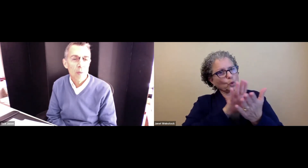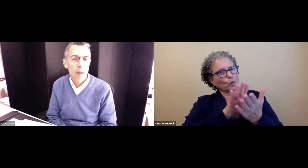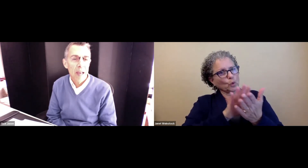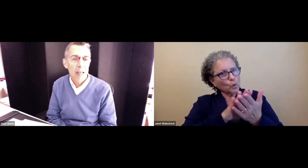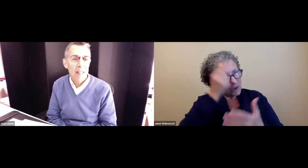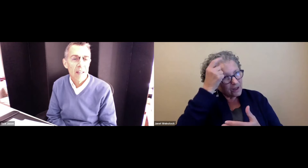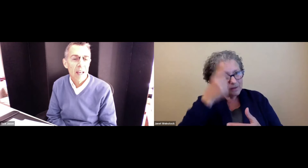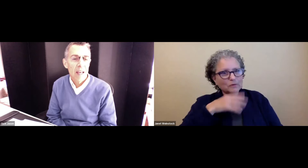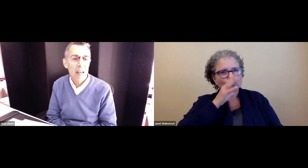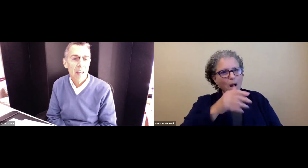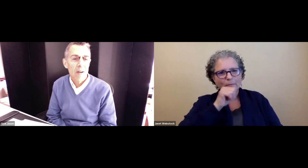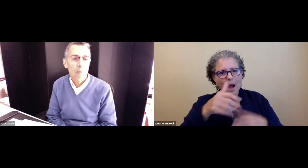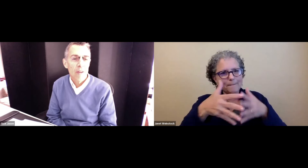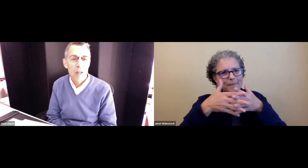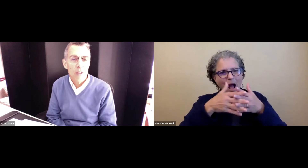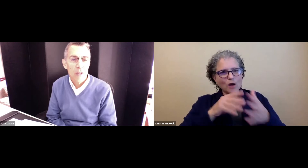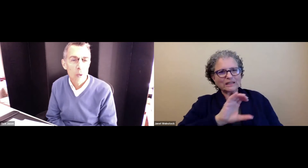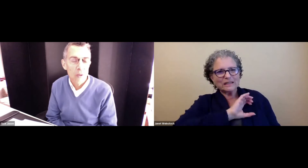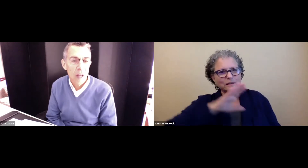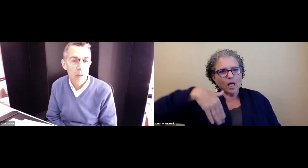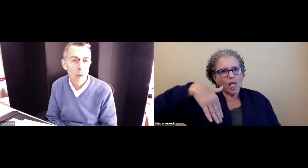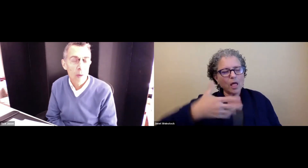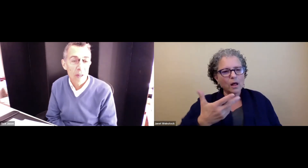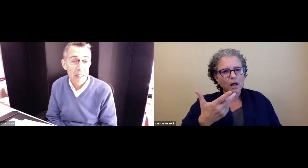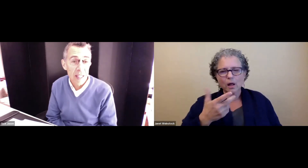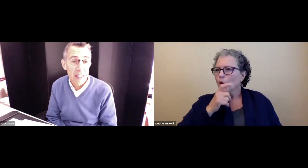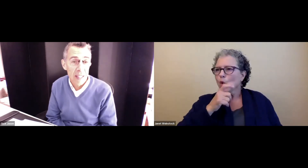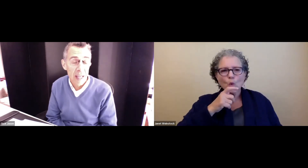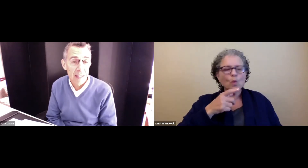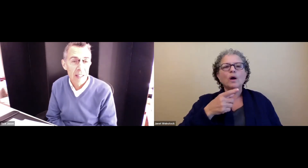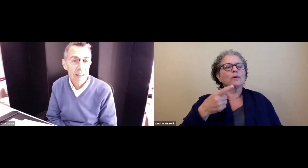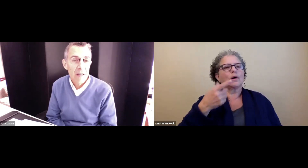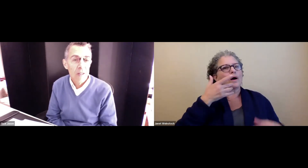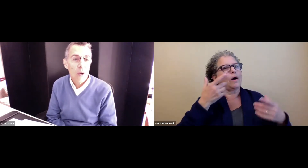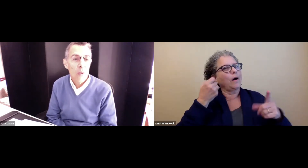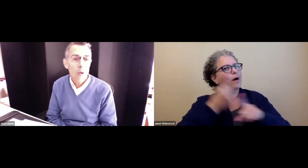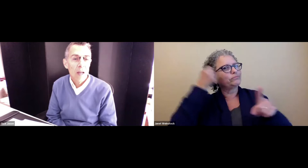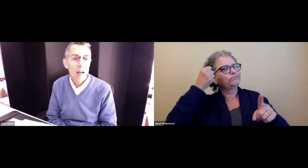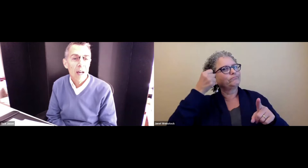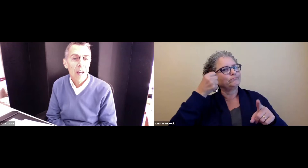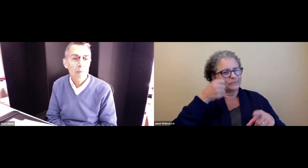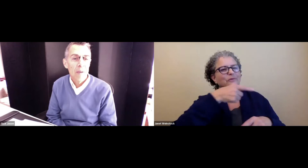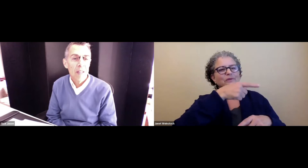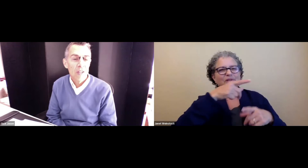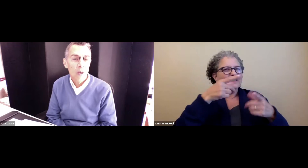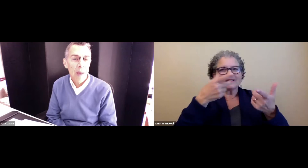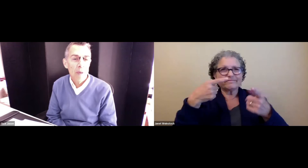aunt and her brother, they went to schools. Now, they weren't American citizens yet. So it just so happened